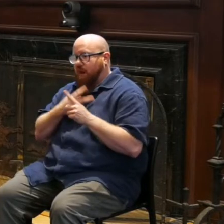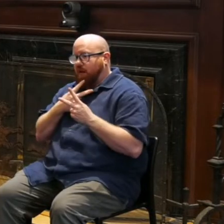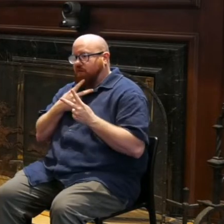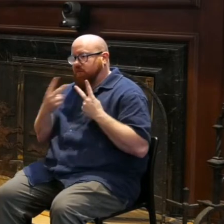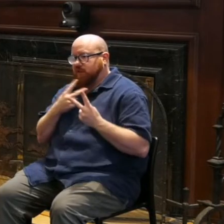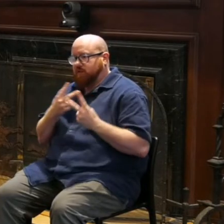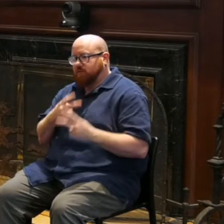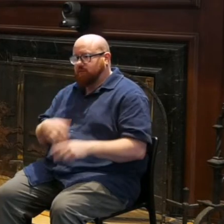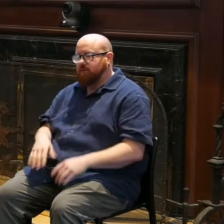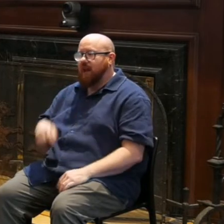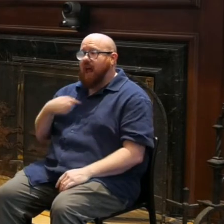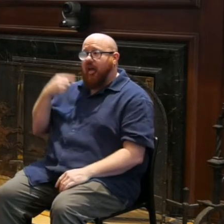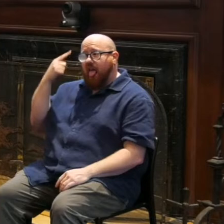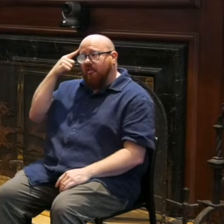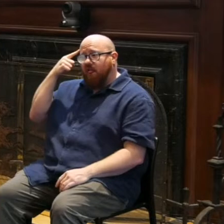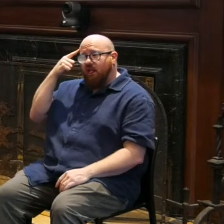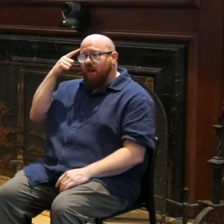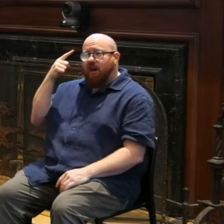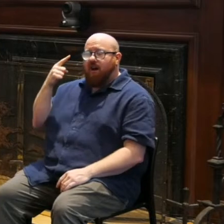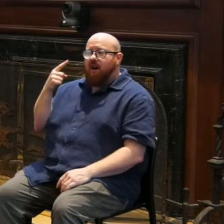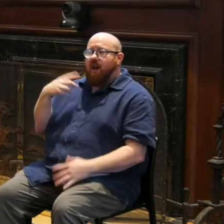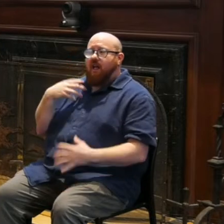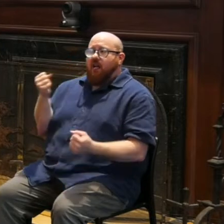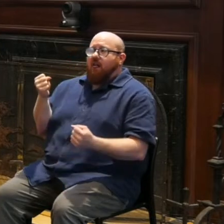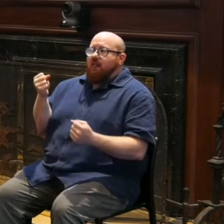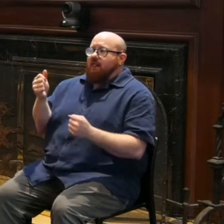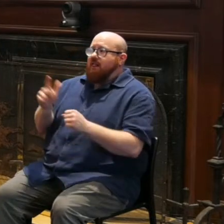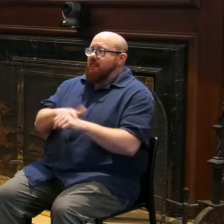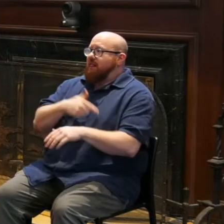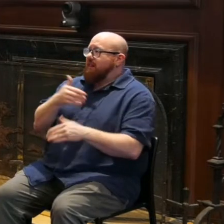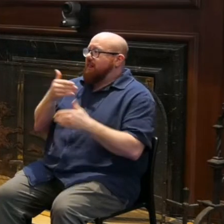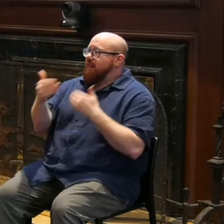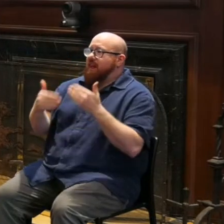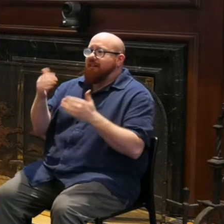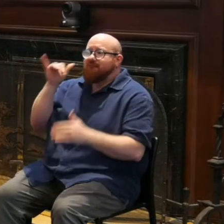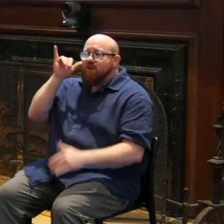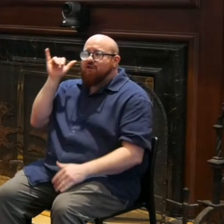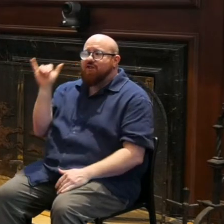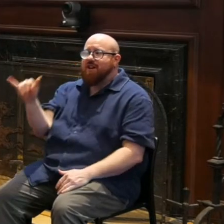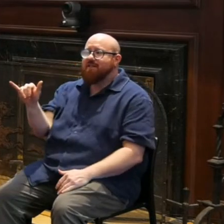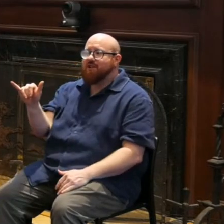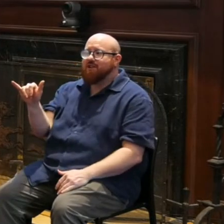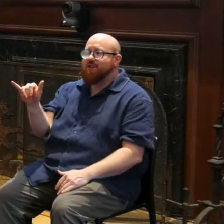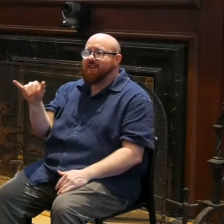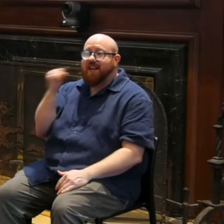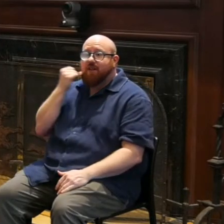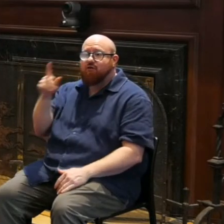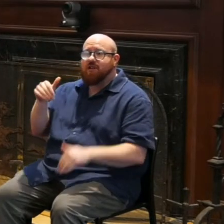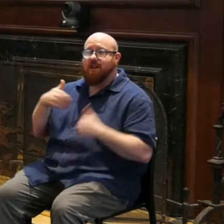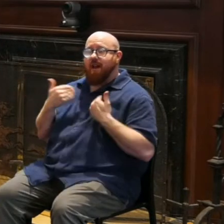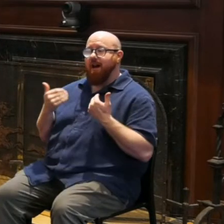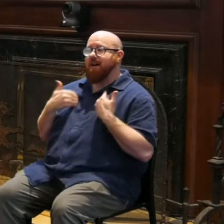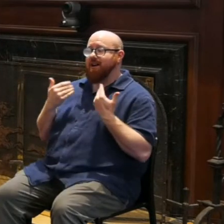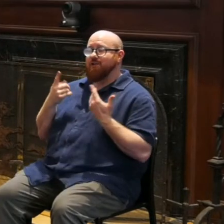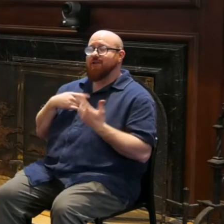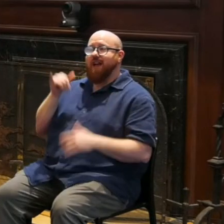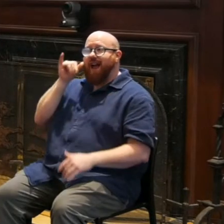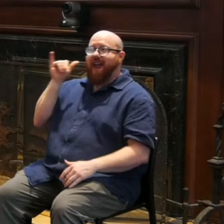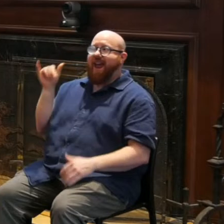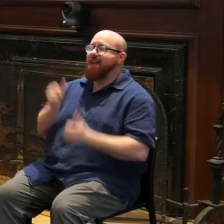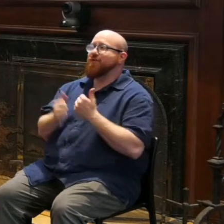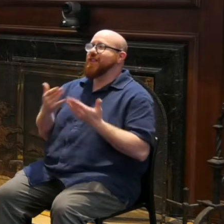it would all last forever. That's how you think when you're young. Now I know